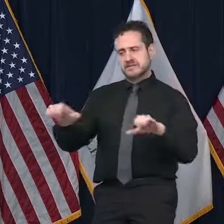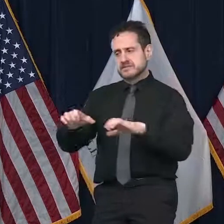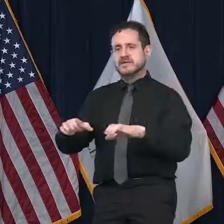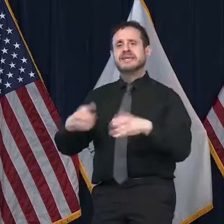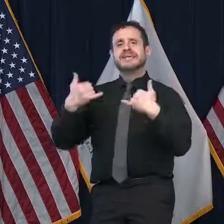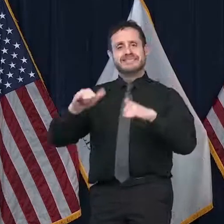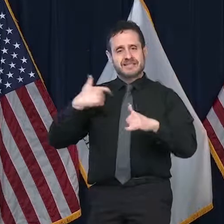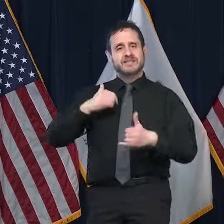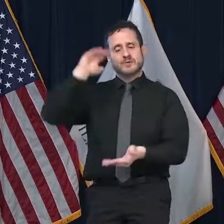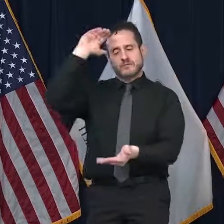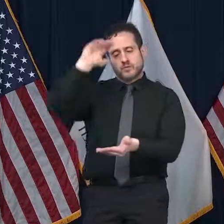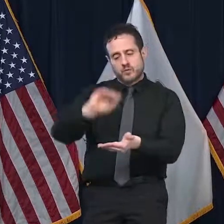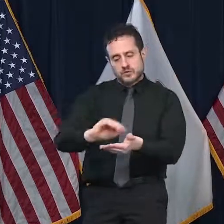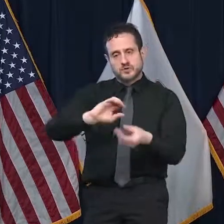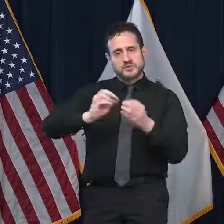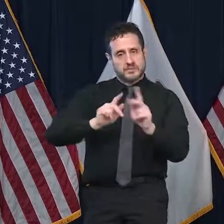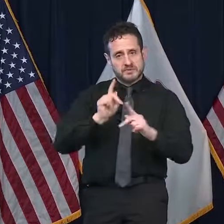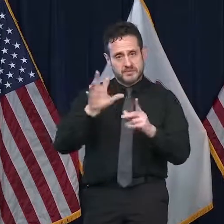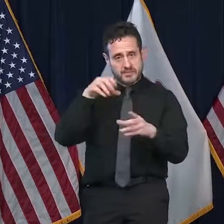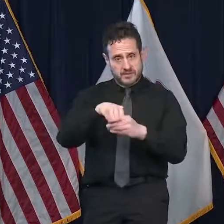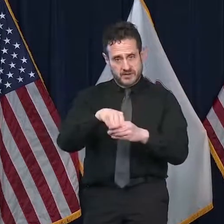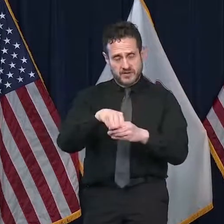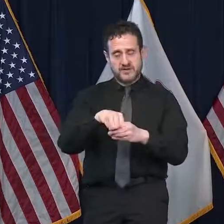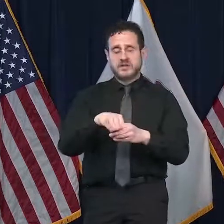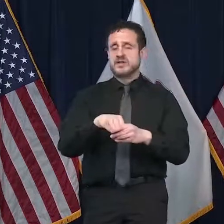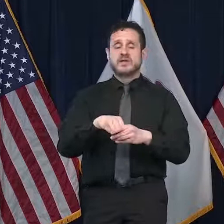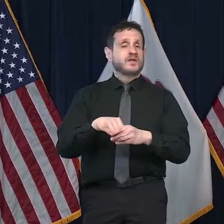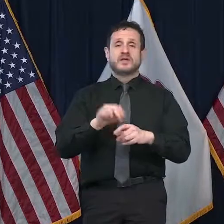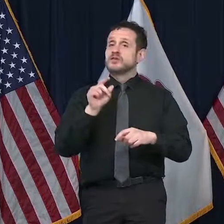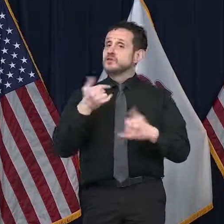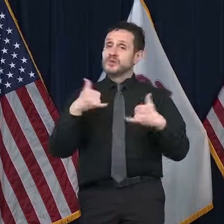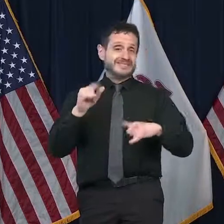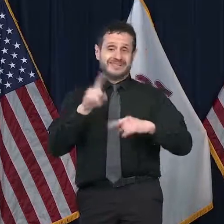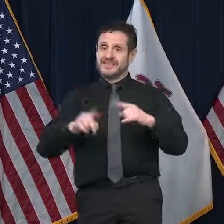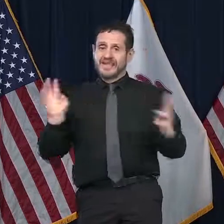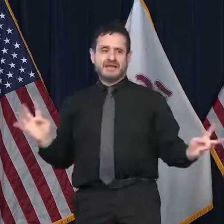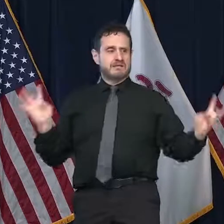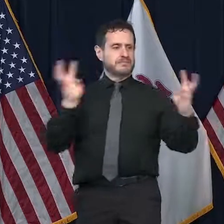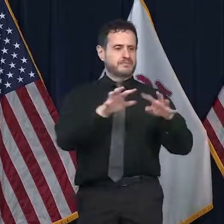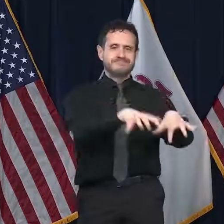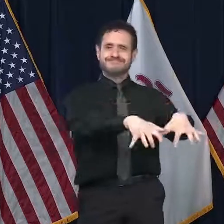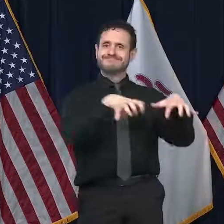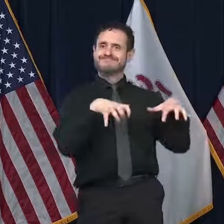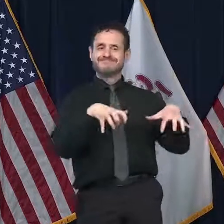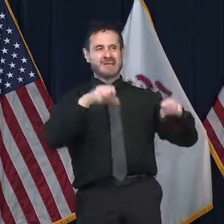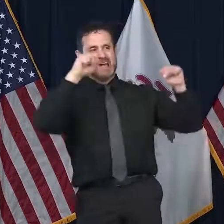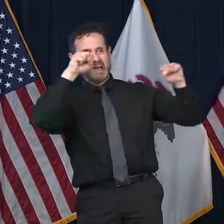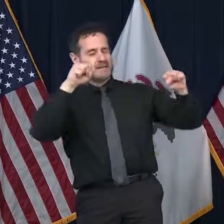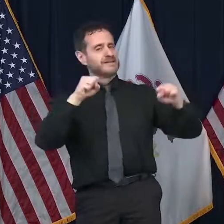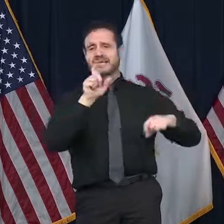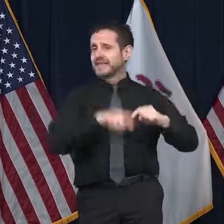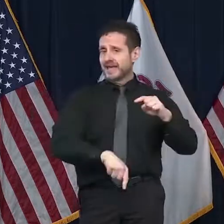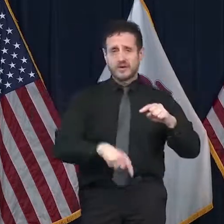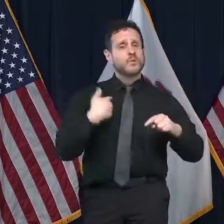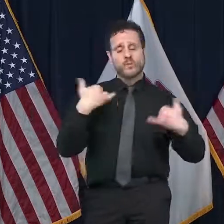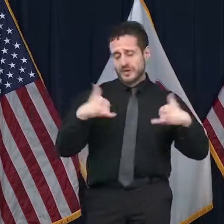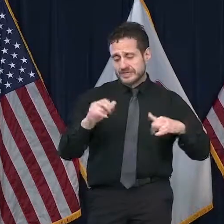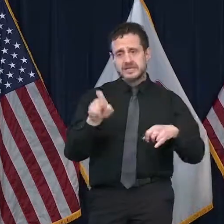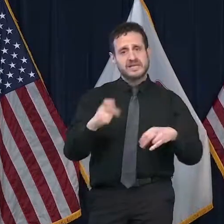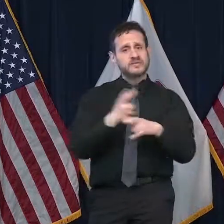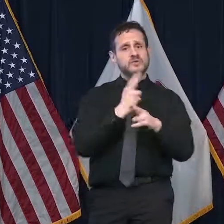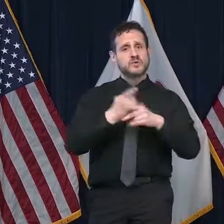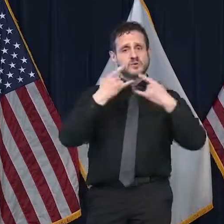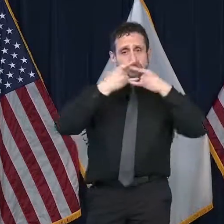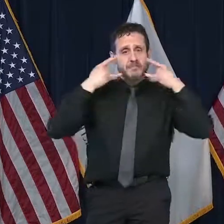capacities. People still need to avoid large events. We still need to use our masks all the time.